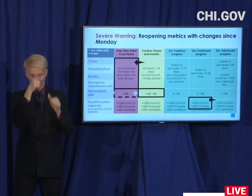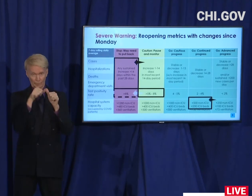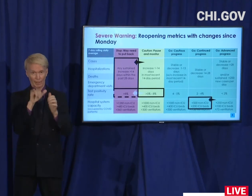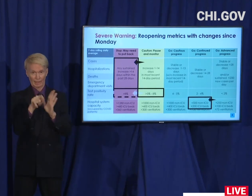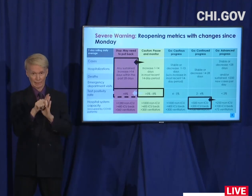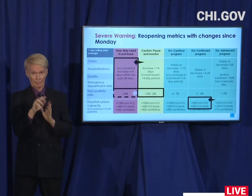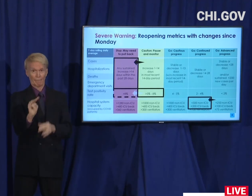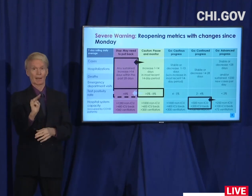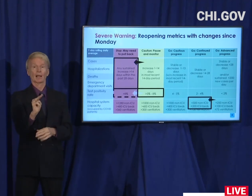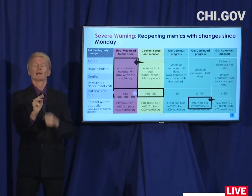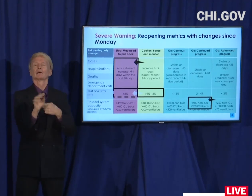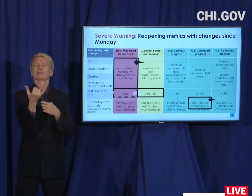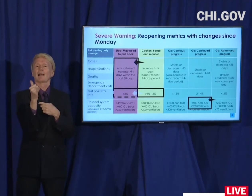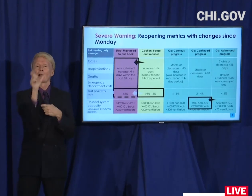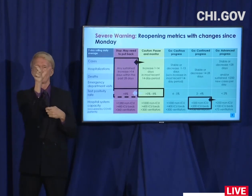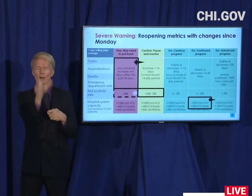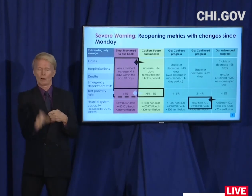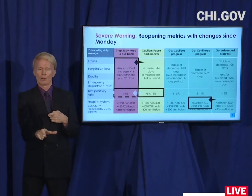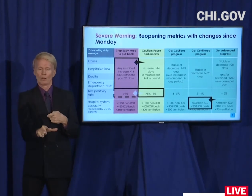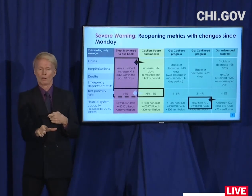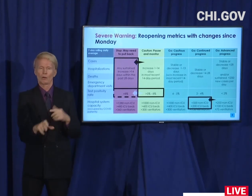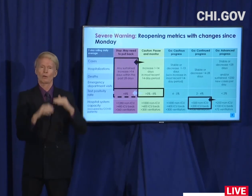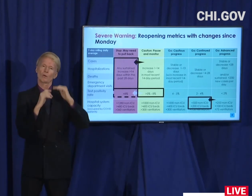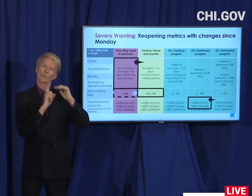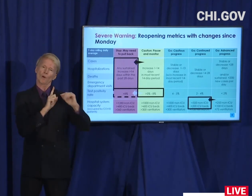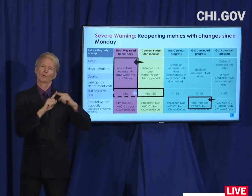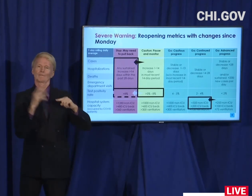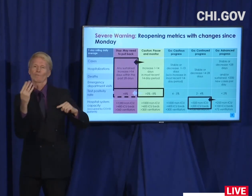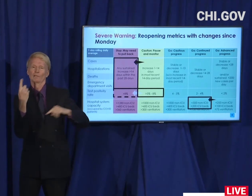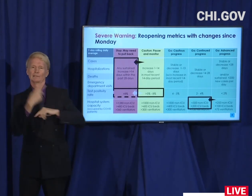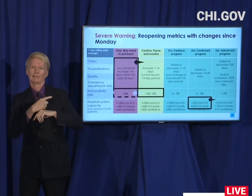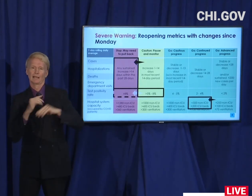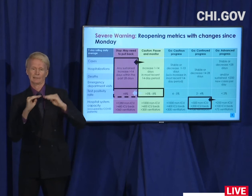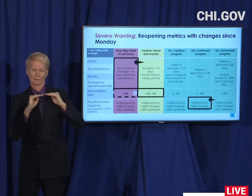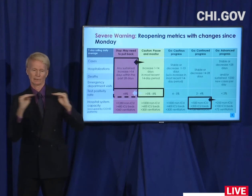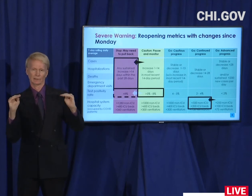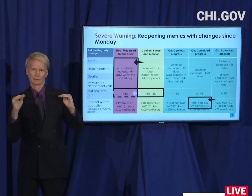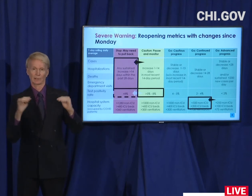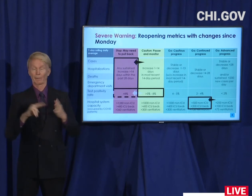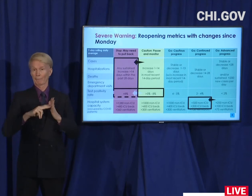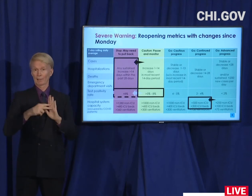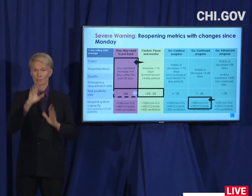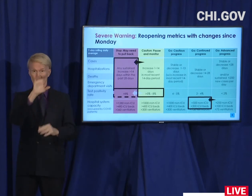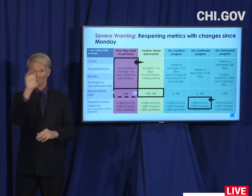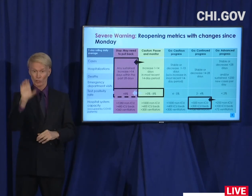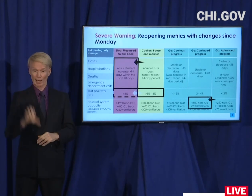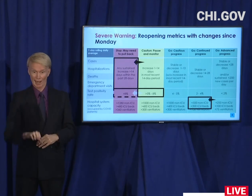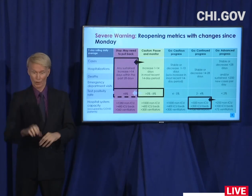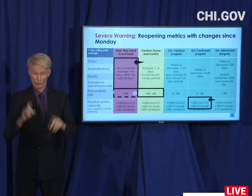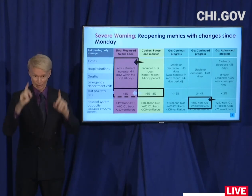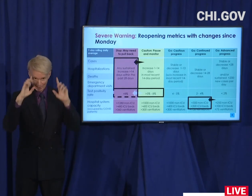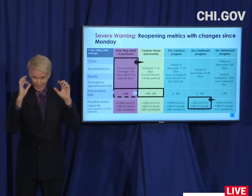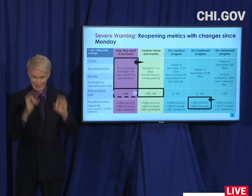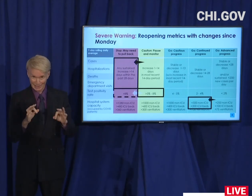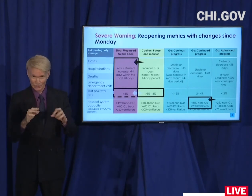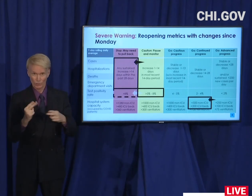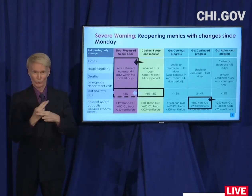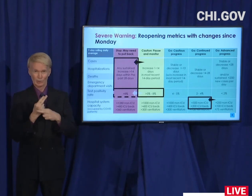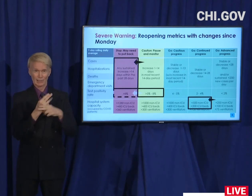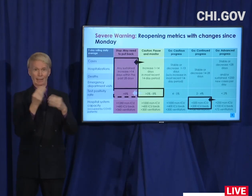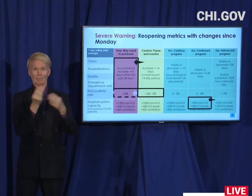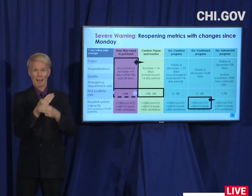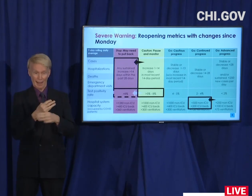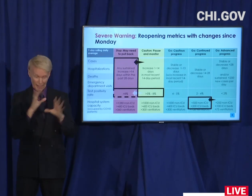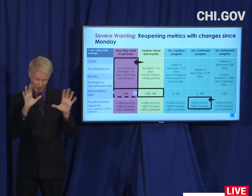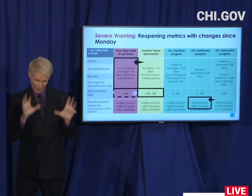in terms of seeing that increase to 1 to 14 days. So the major difference in terms of the Chicago making decision, again, using our metrics, is that we